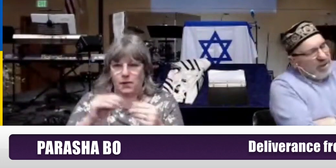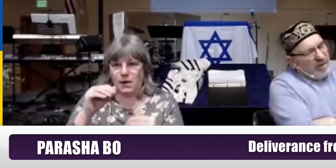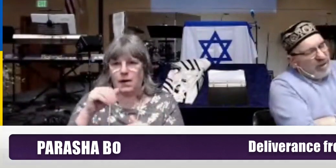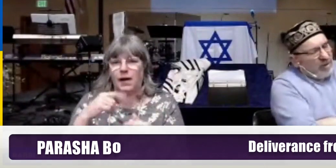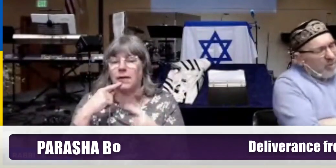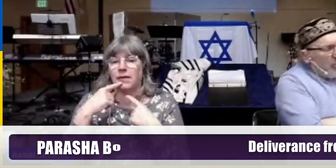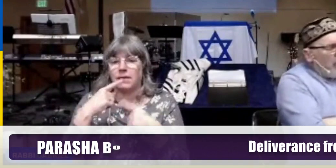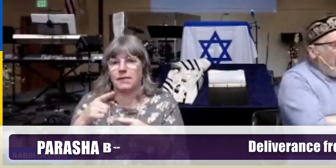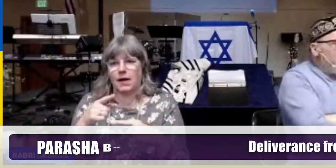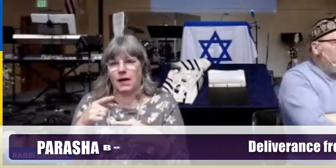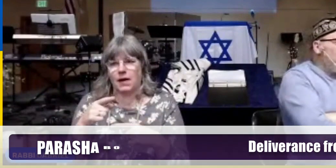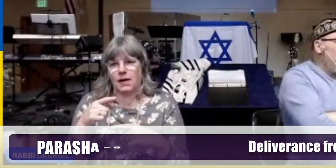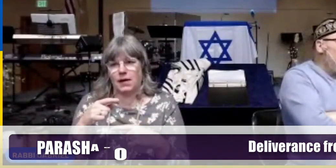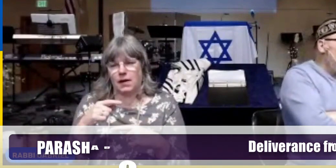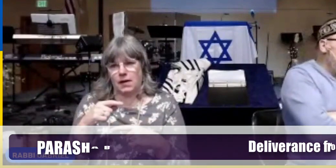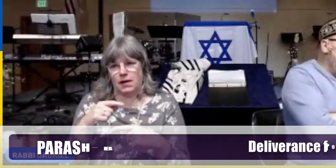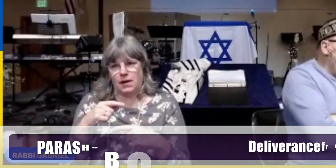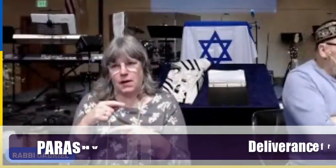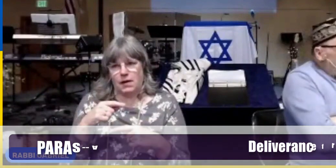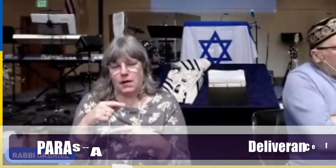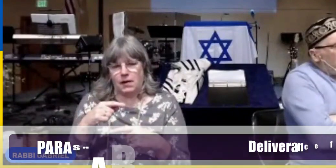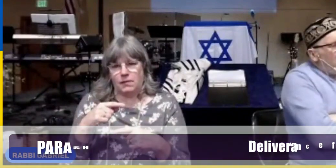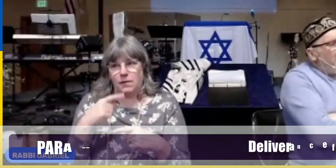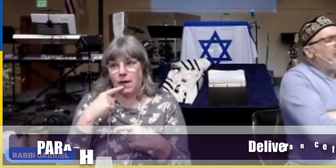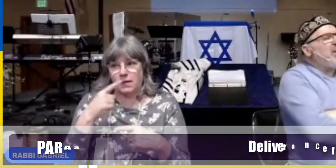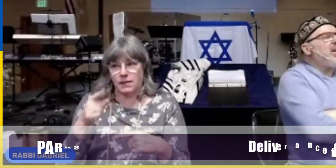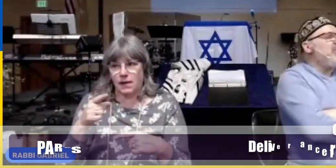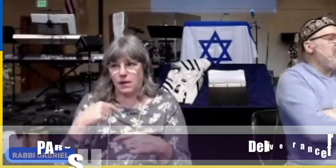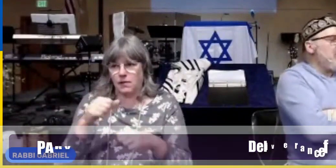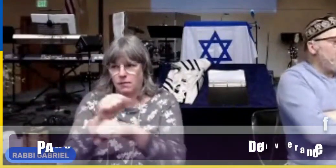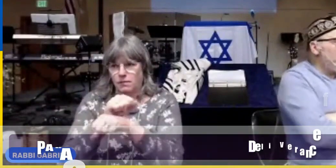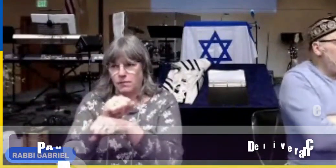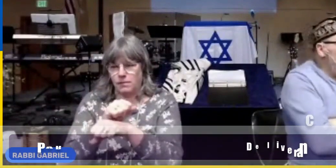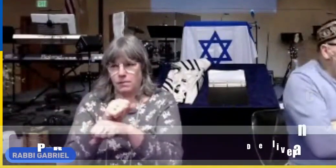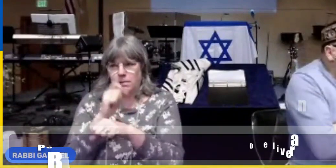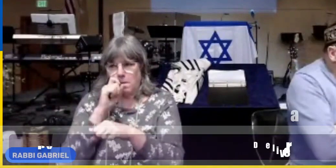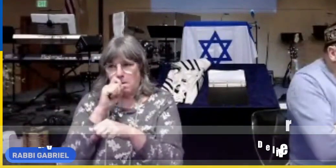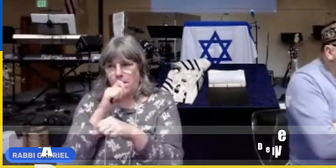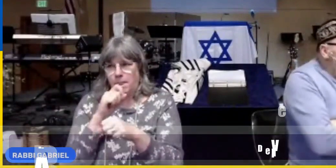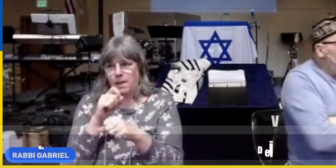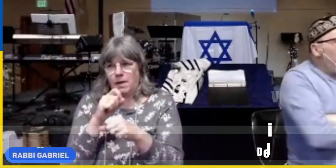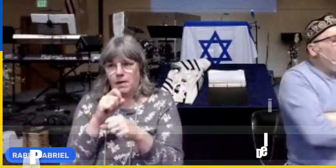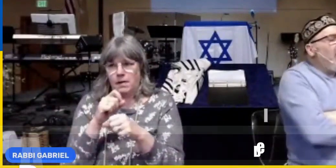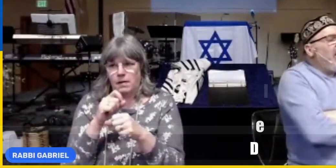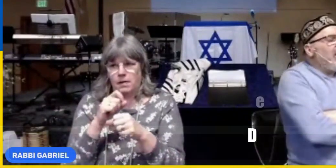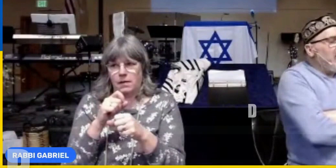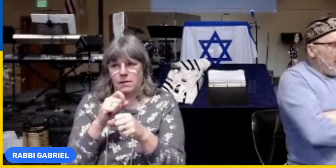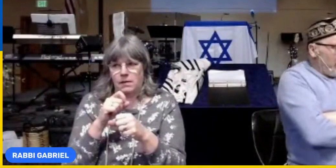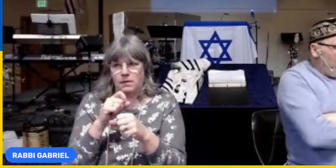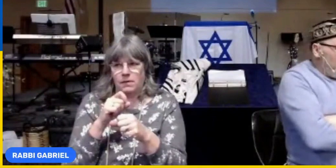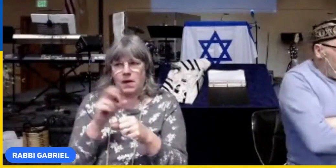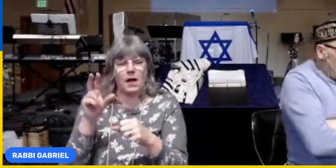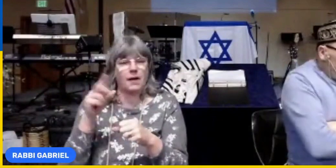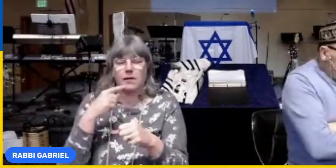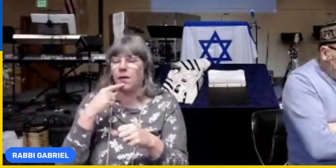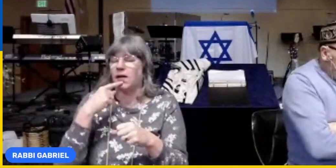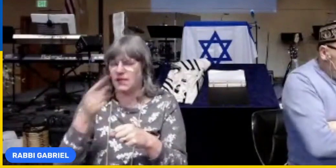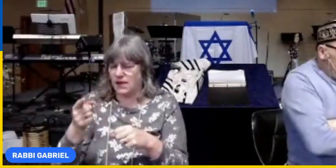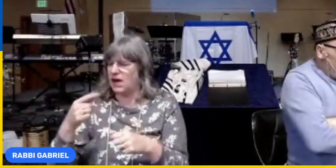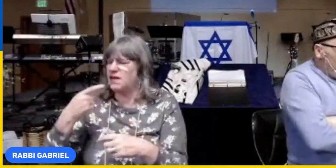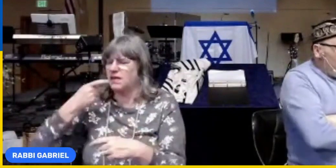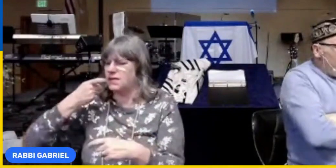to compromise and say to enslavement as a result of compromise, never again.